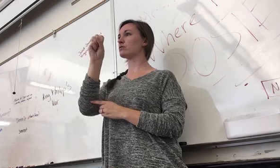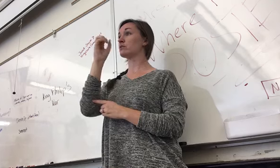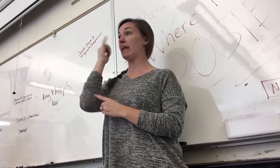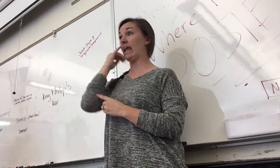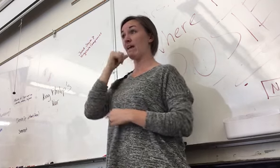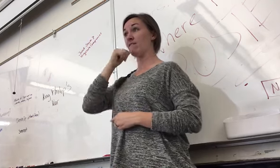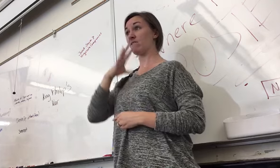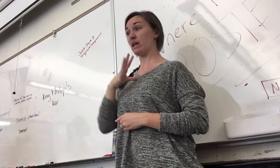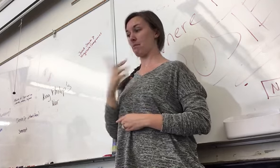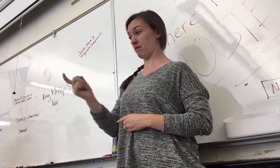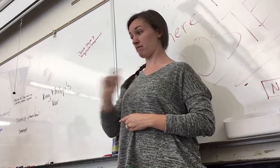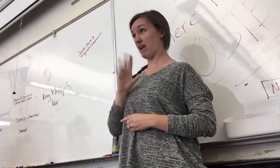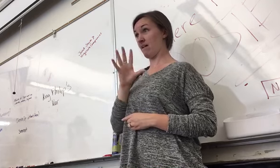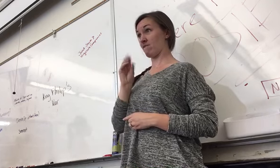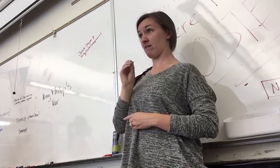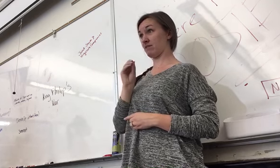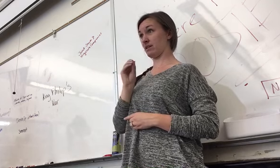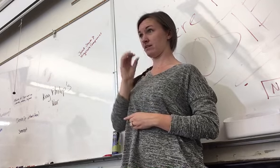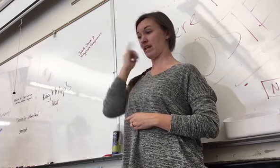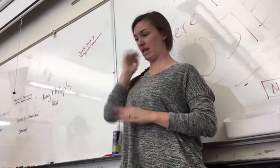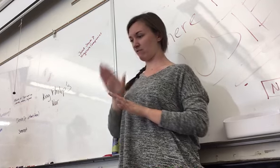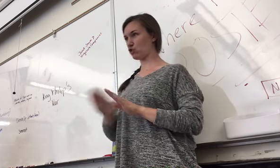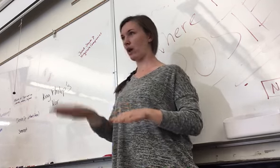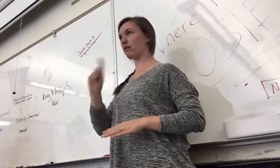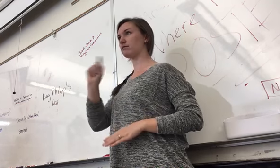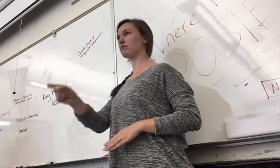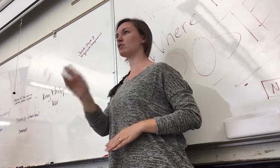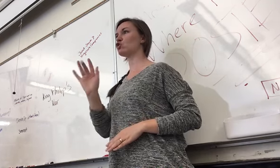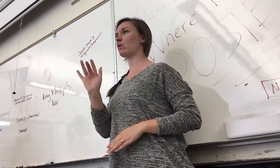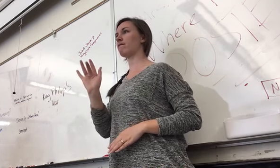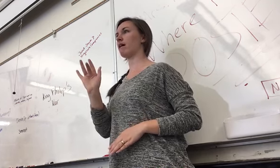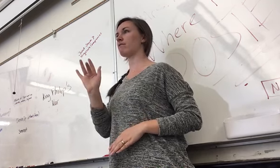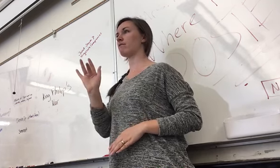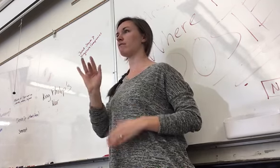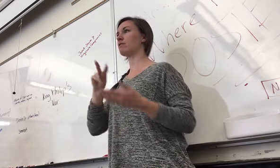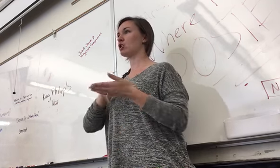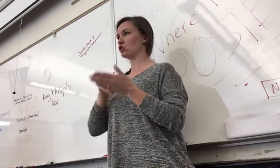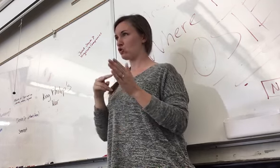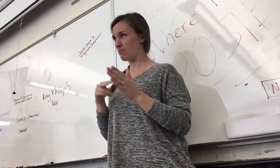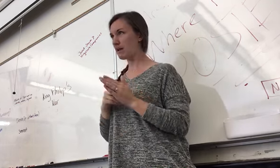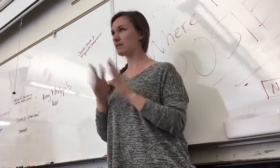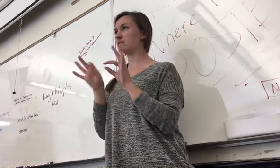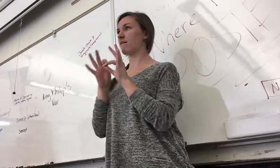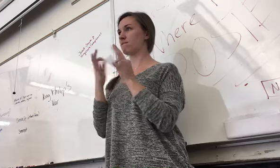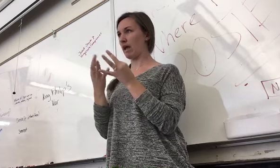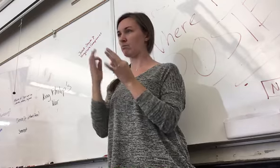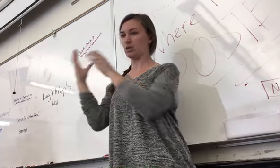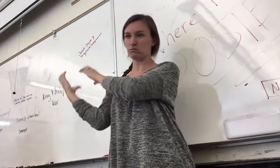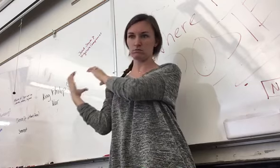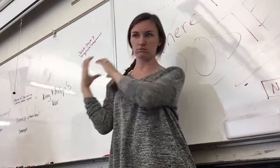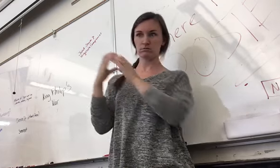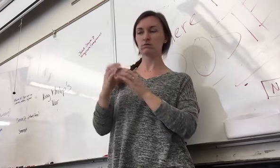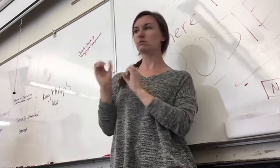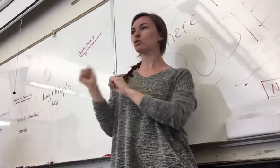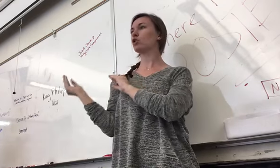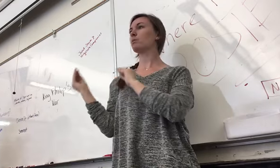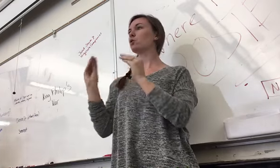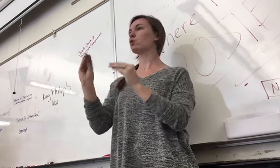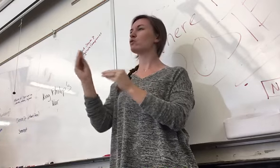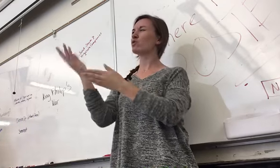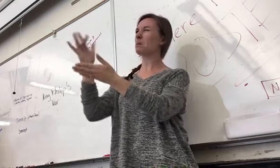50. And if you were a child, you received 25. So basically that caused families to move over into the northern and middle